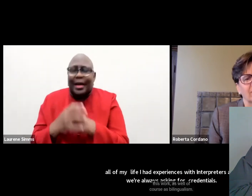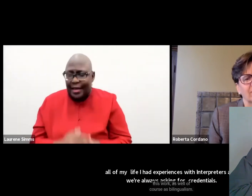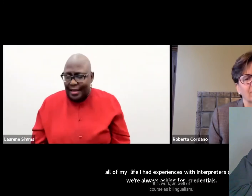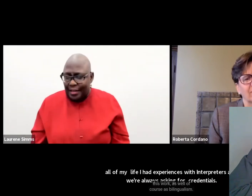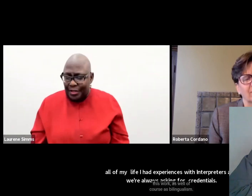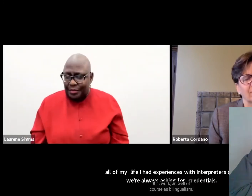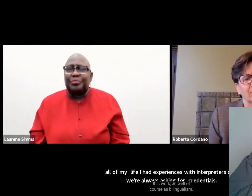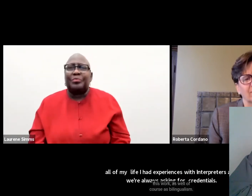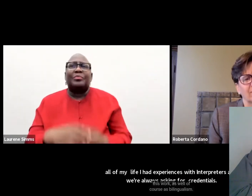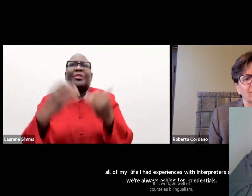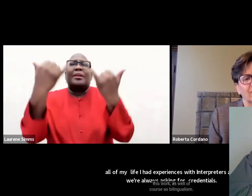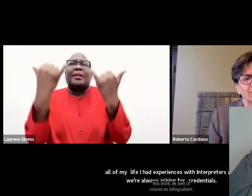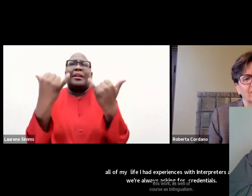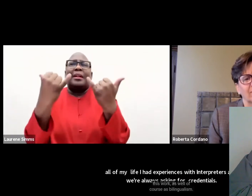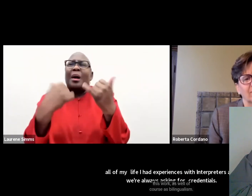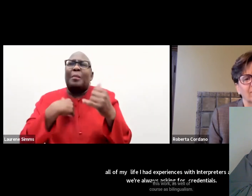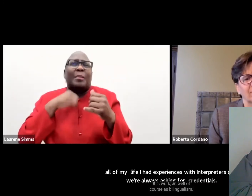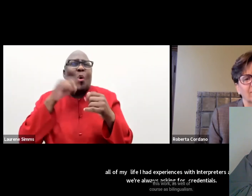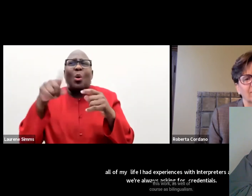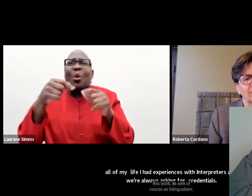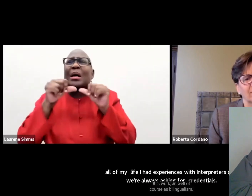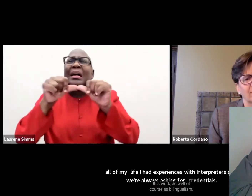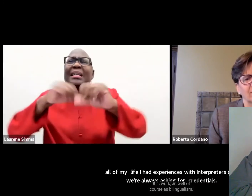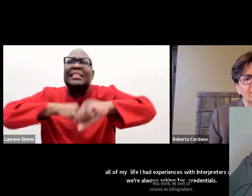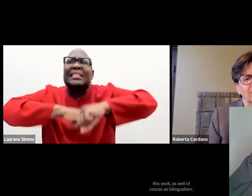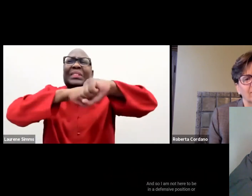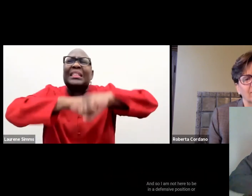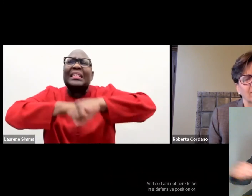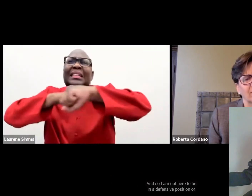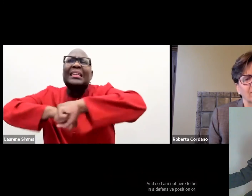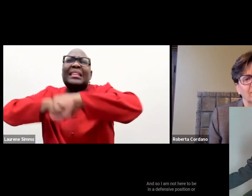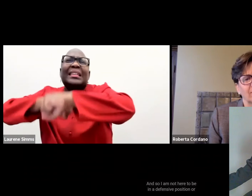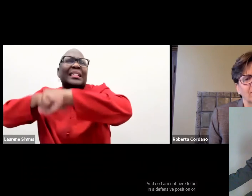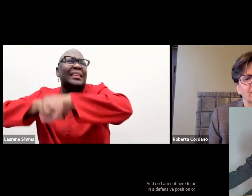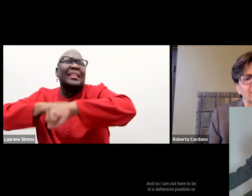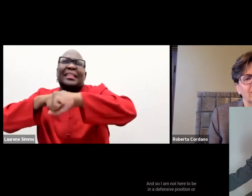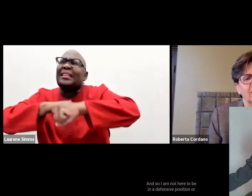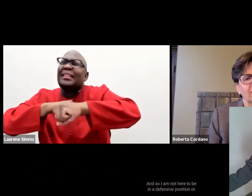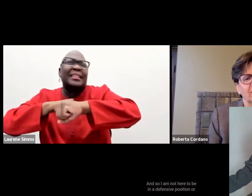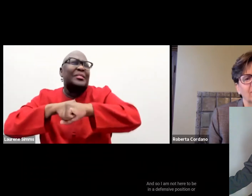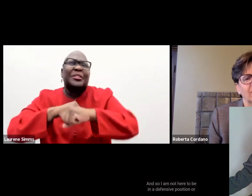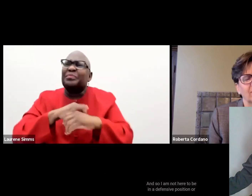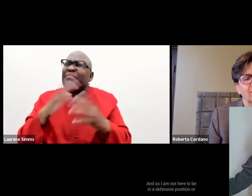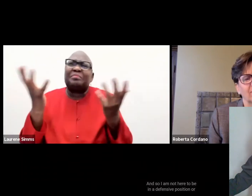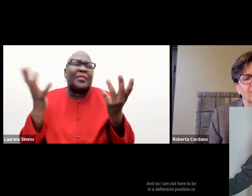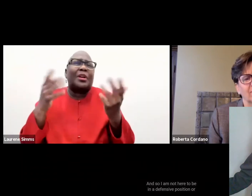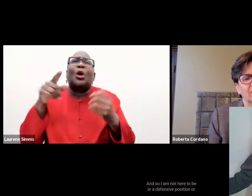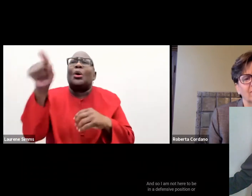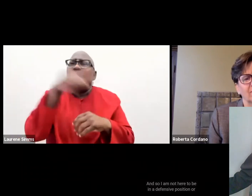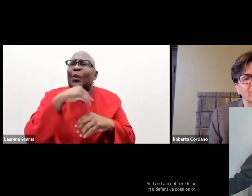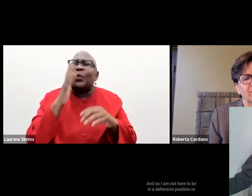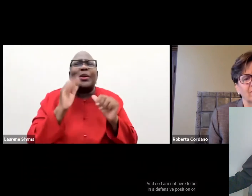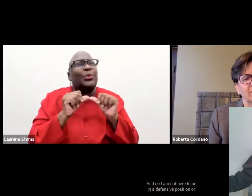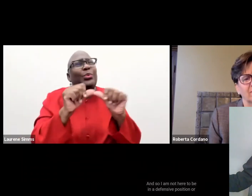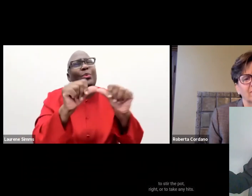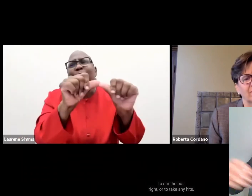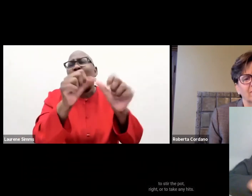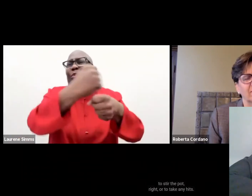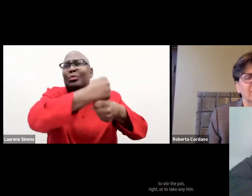This work, of course, as well as bilingualism. I'm not here to be in a defensive